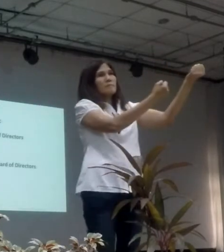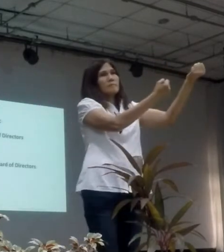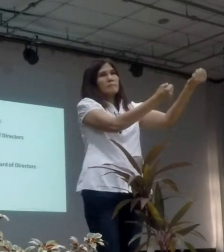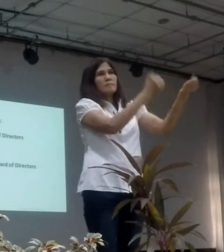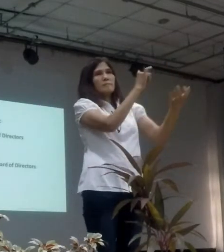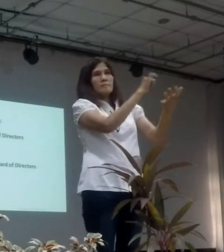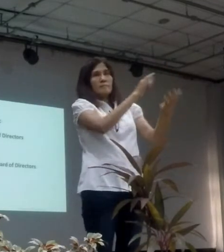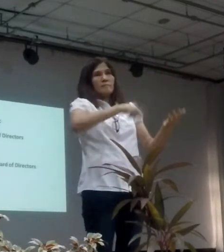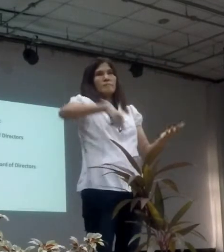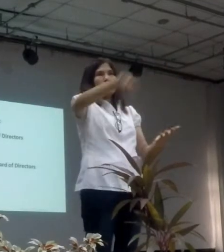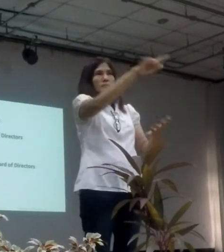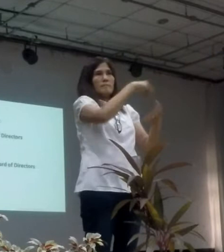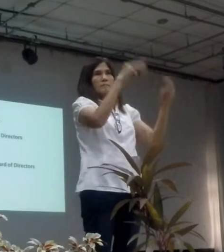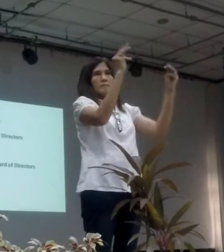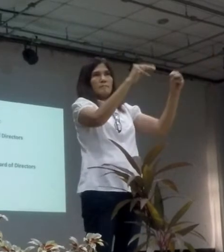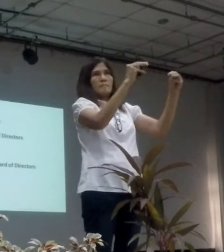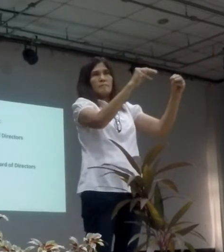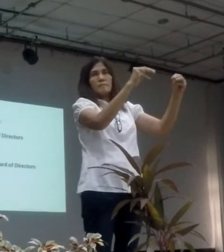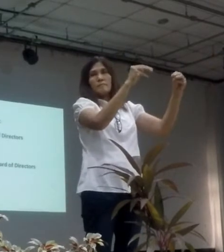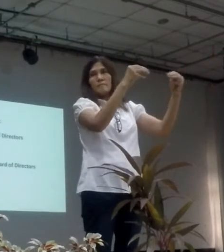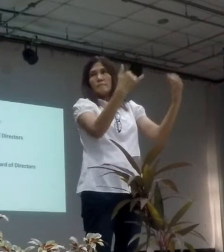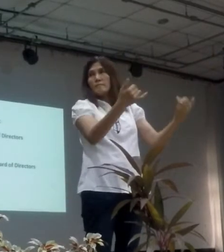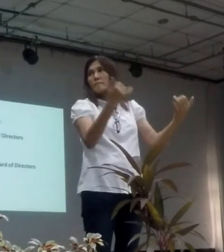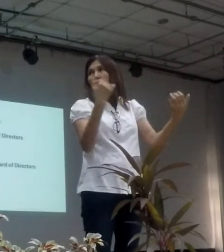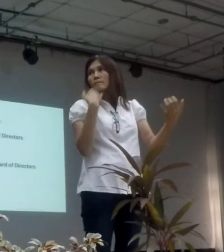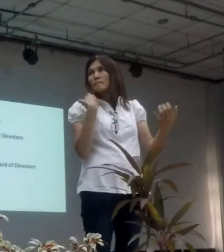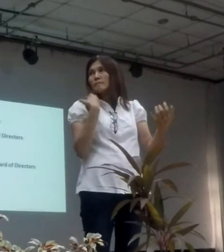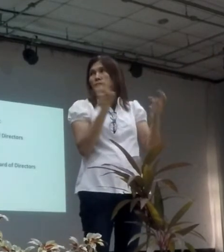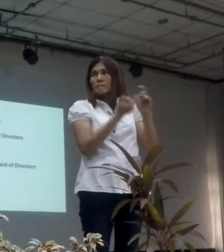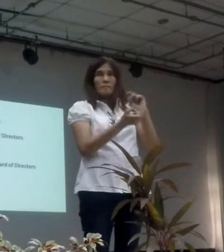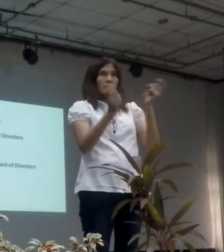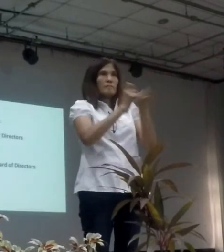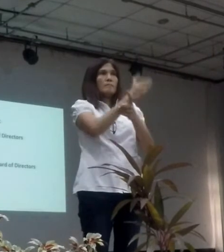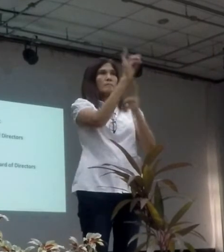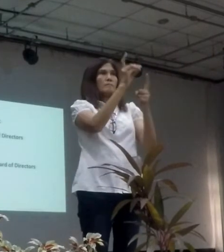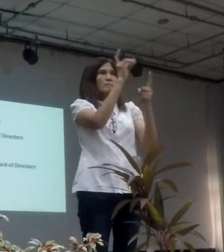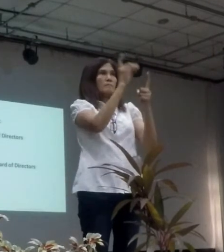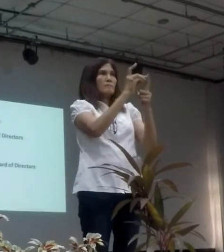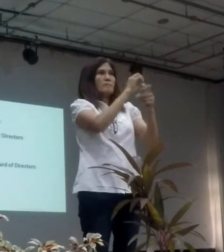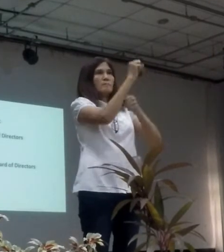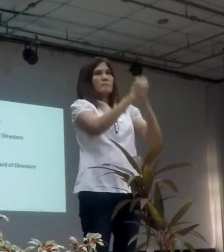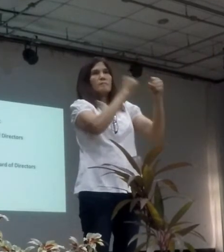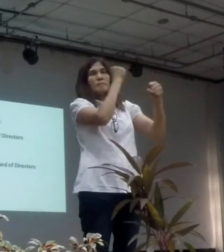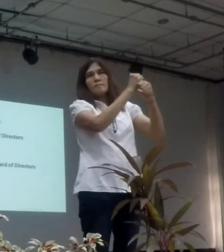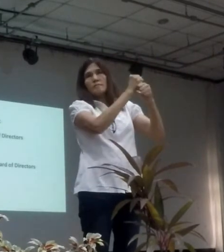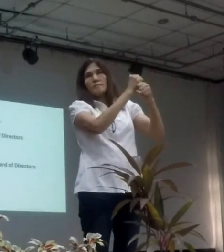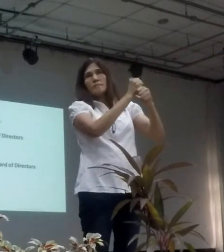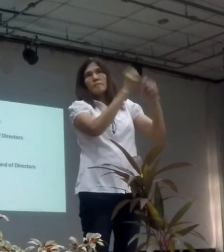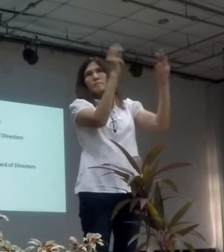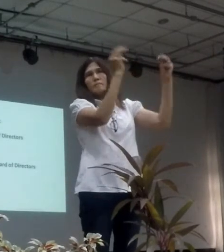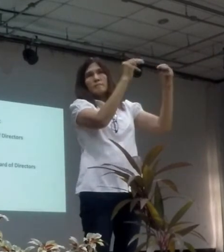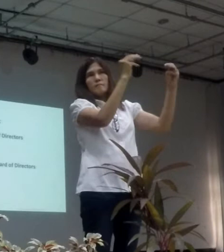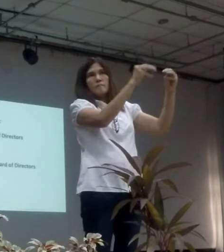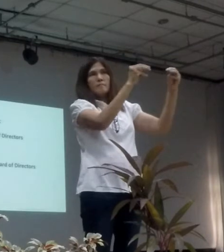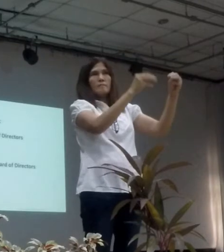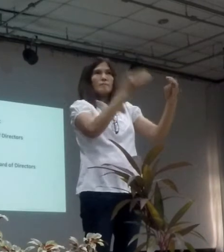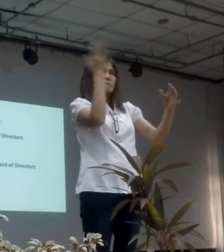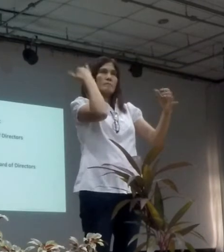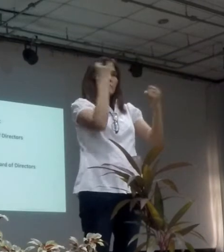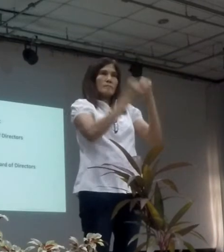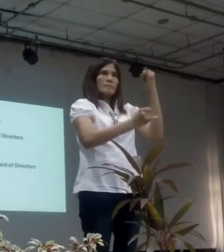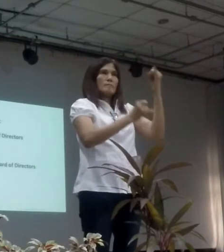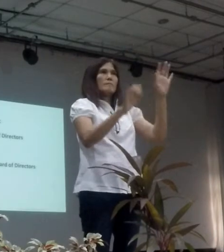that in this meeting, we change the date of the annual meeting from the last